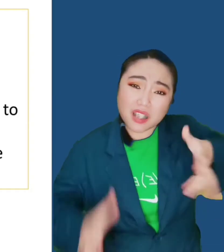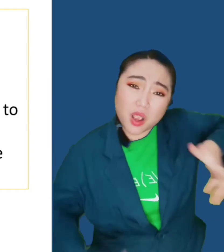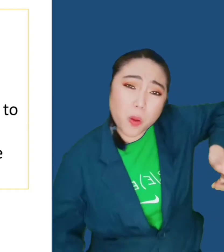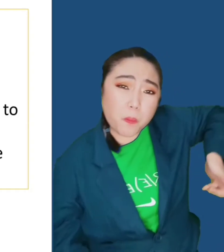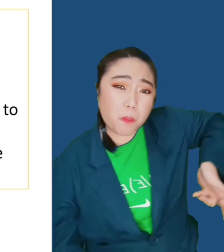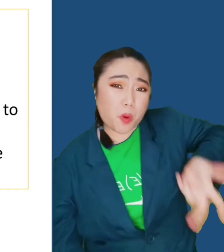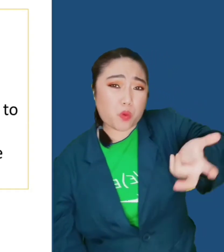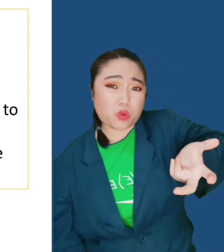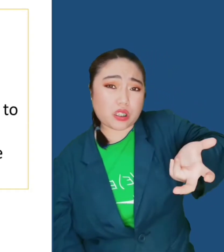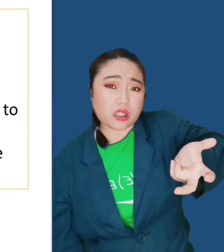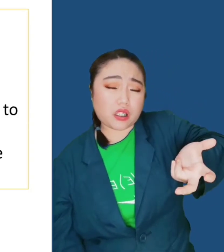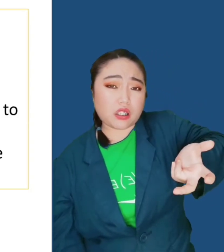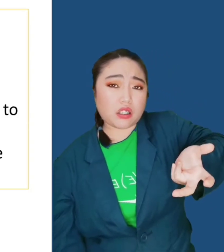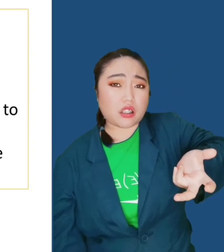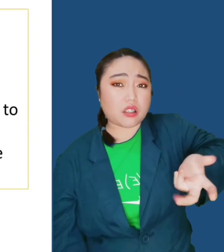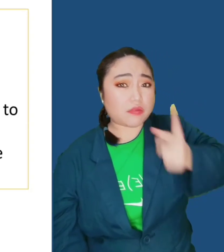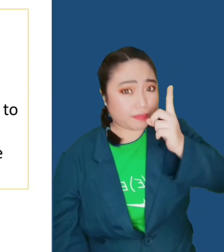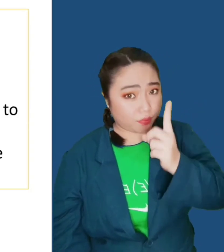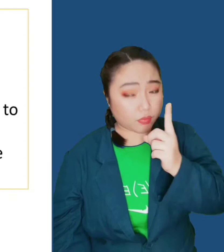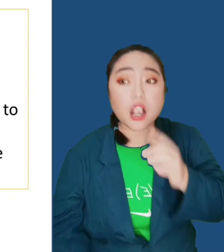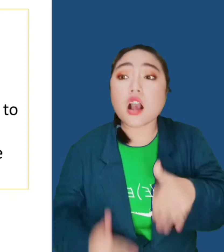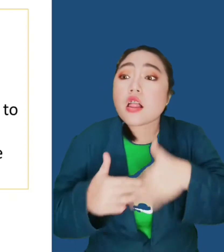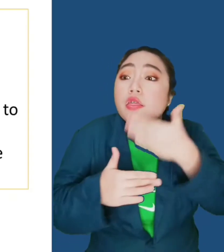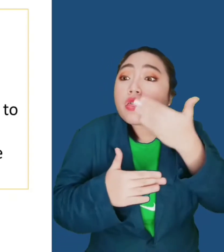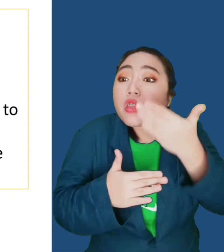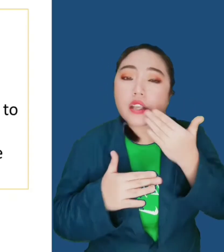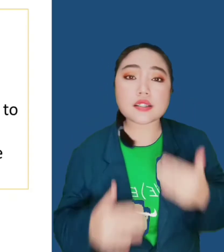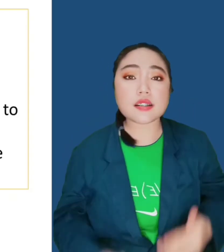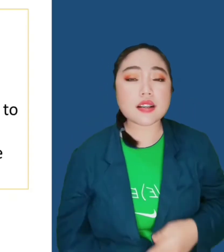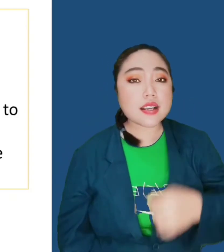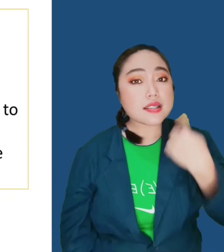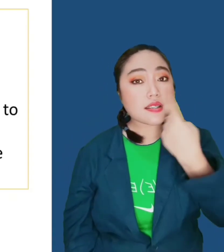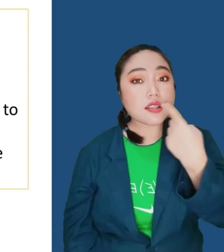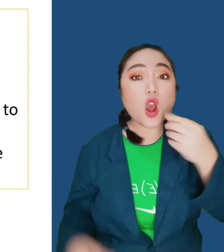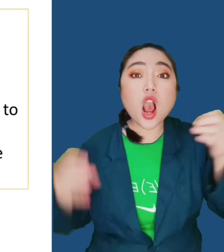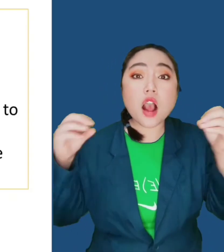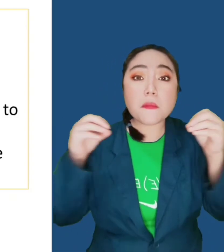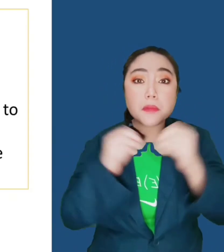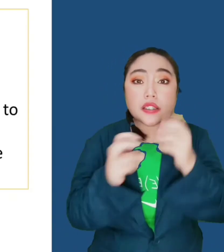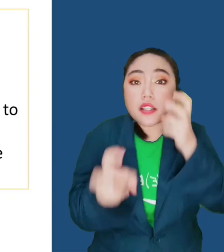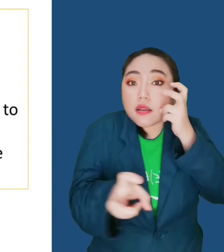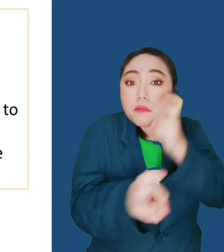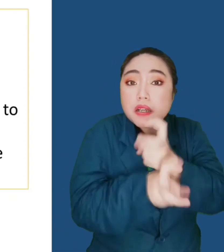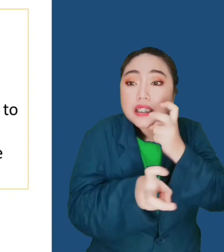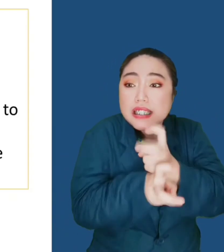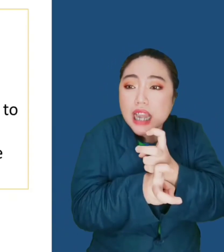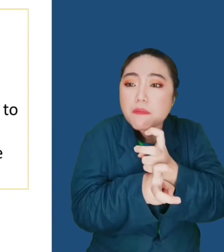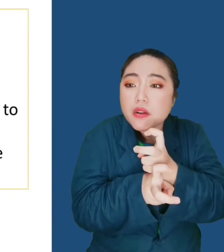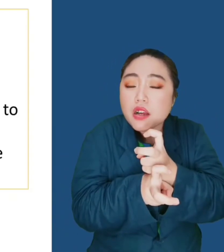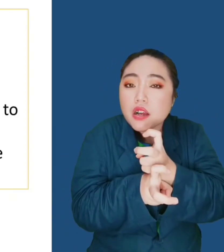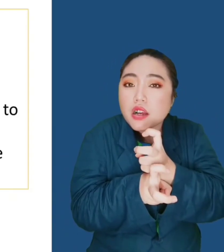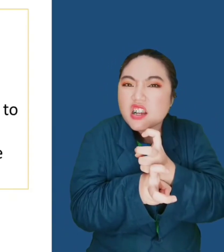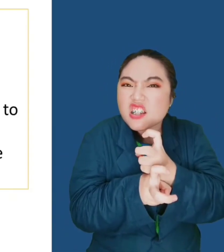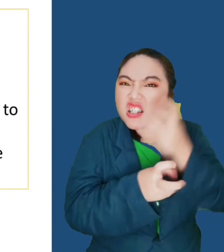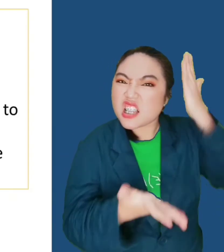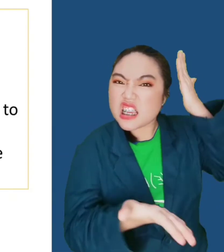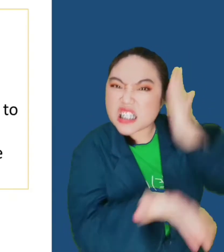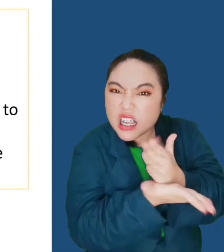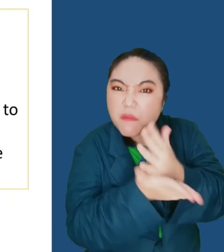Yes, it's the bowling ball. True. Next. Which is harder to